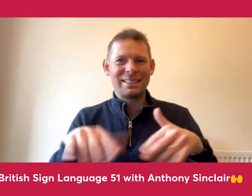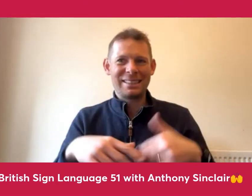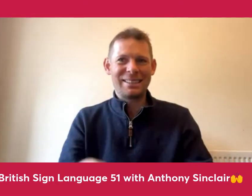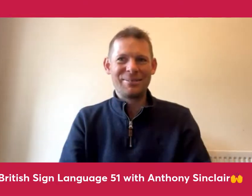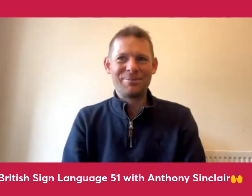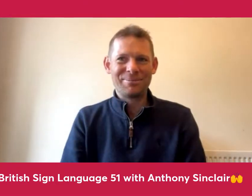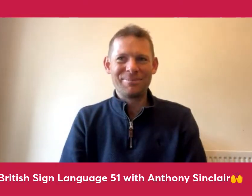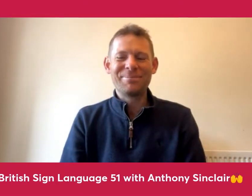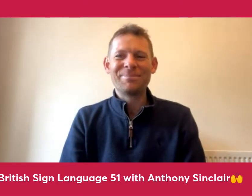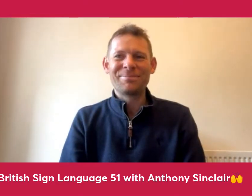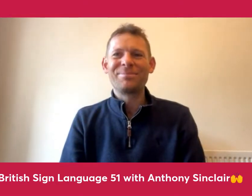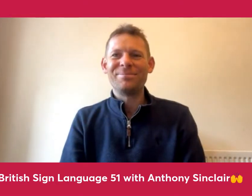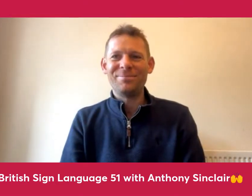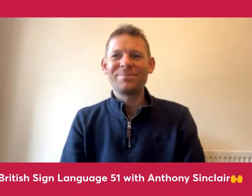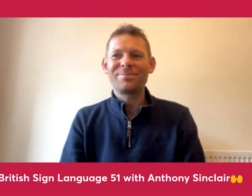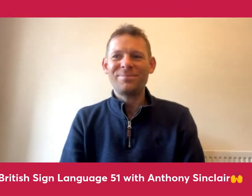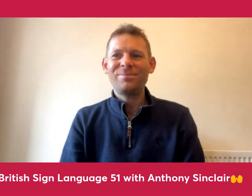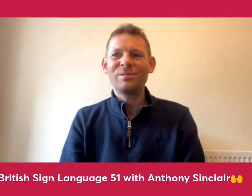be amazing.